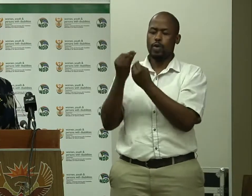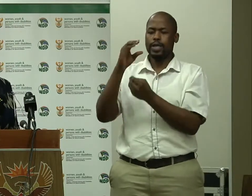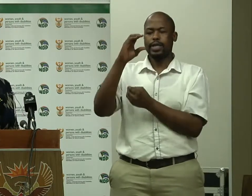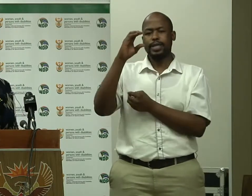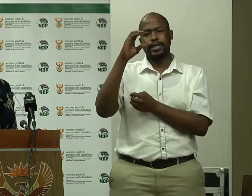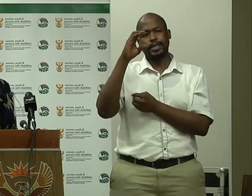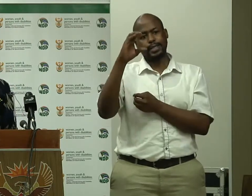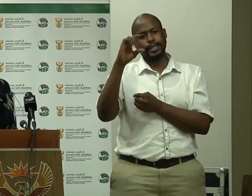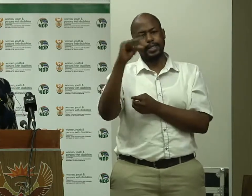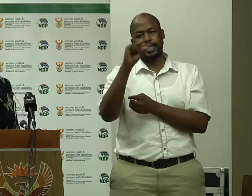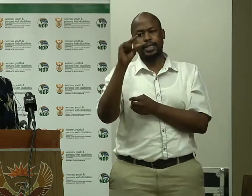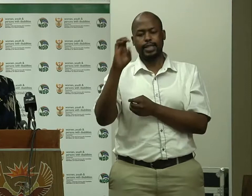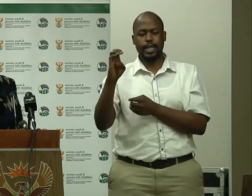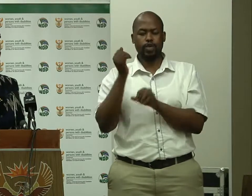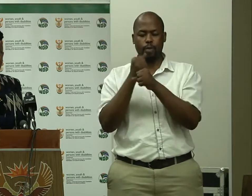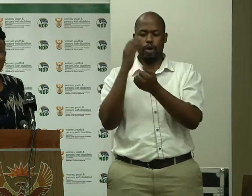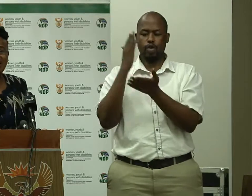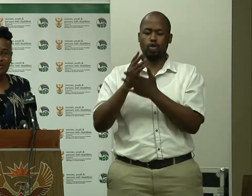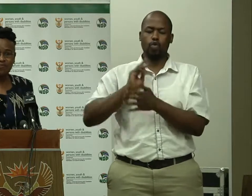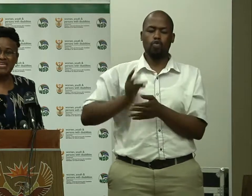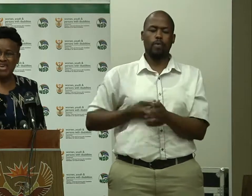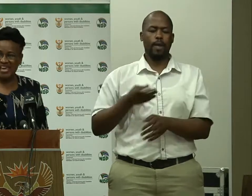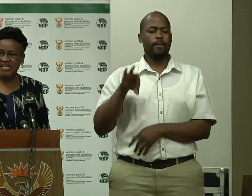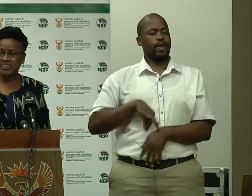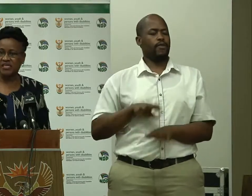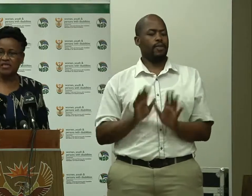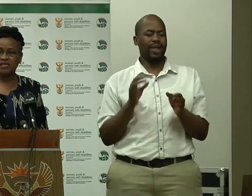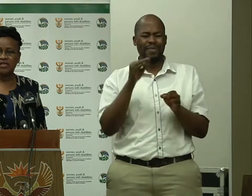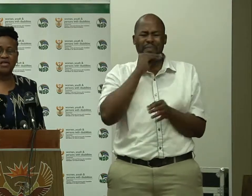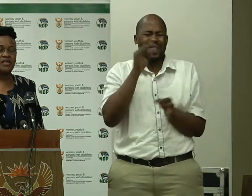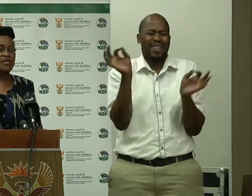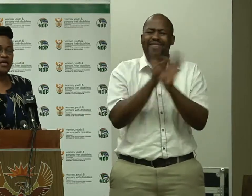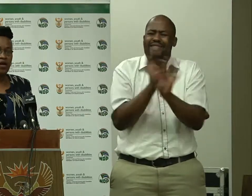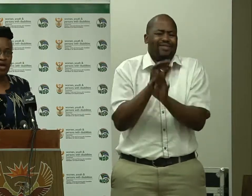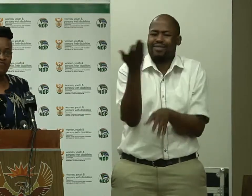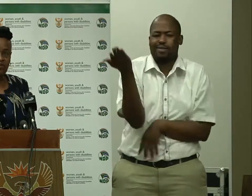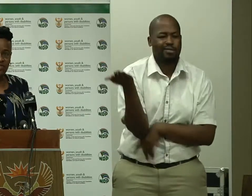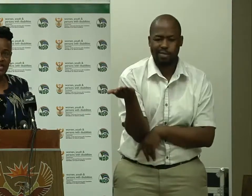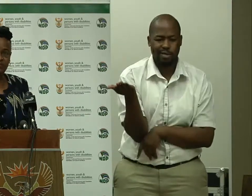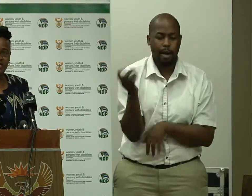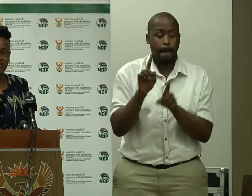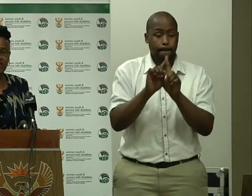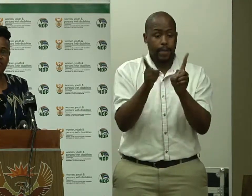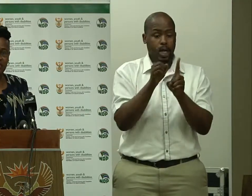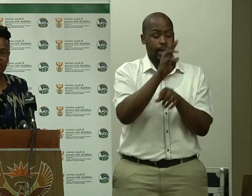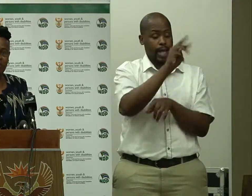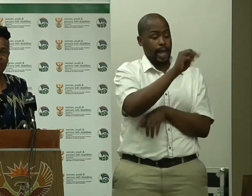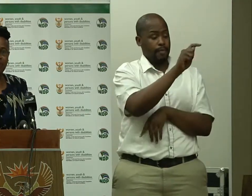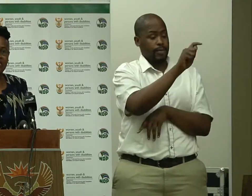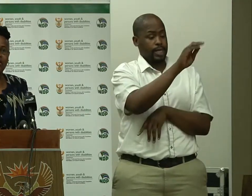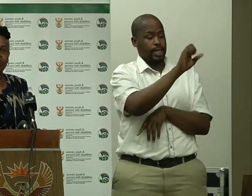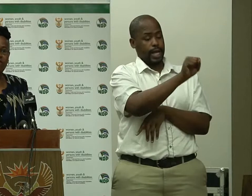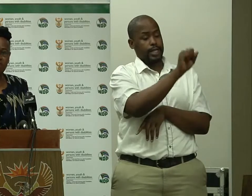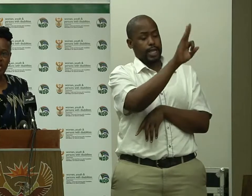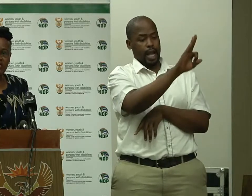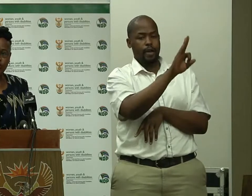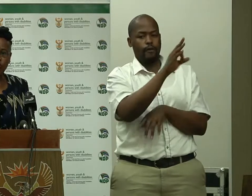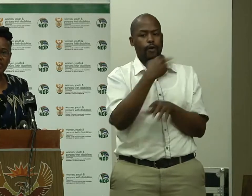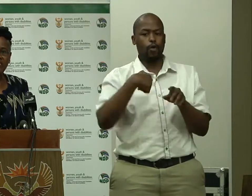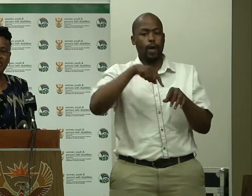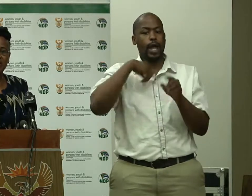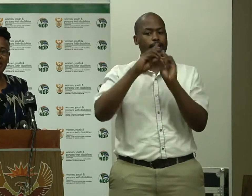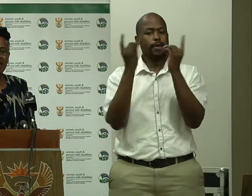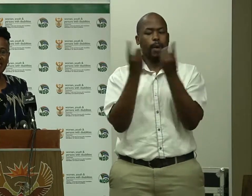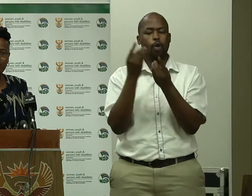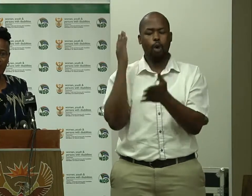to ensure that women benefit. That didn't mean anything. However, with the MTSF as a department, we have made